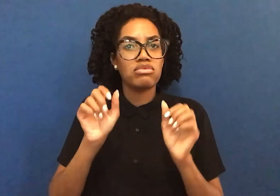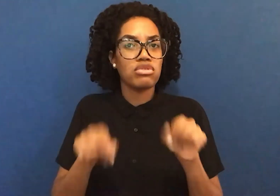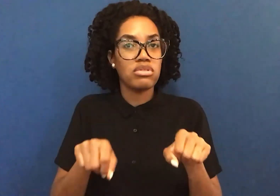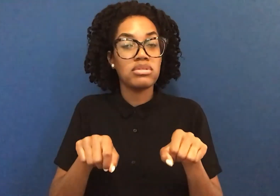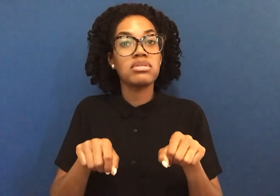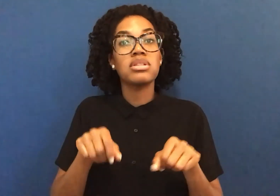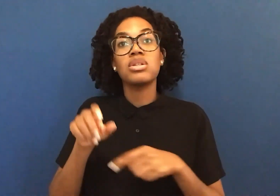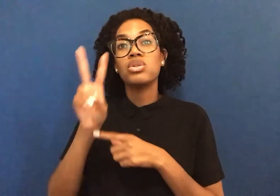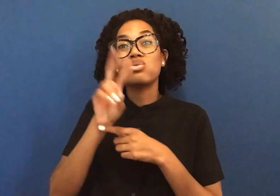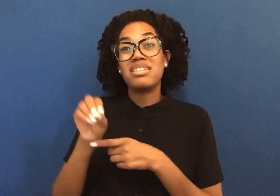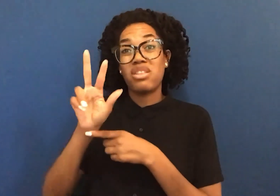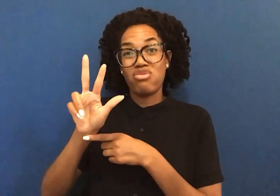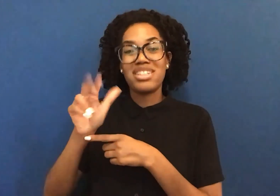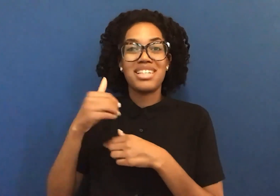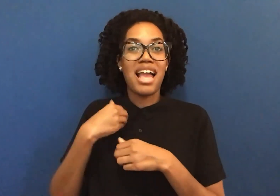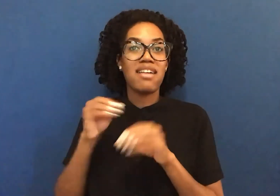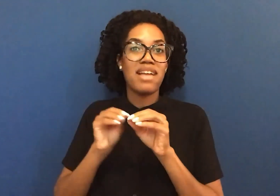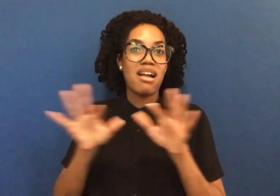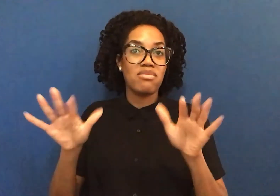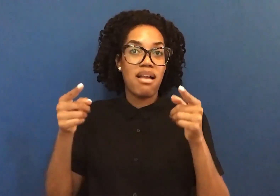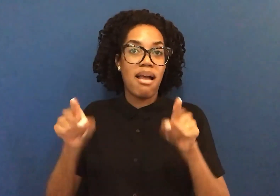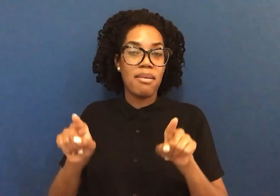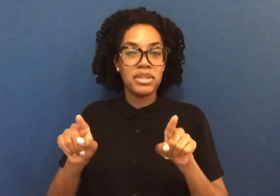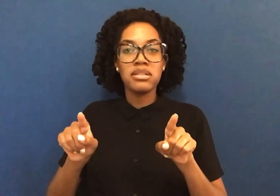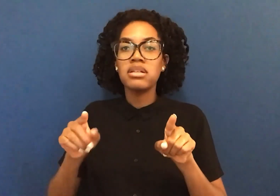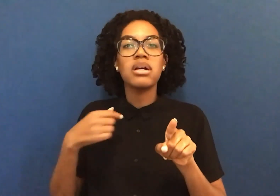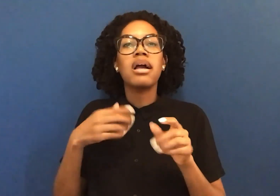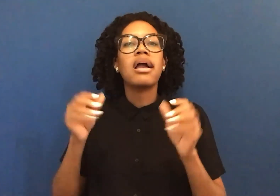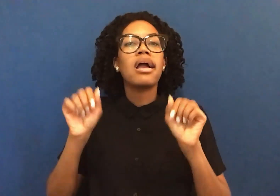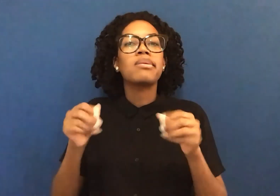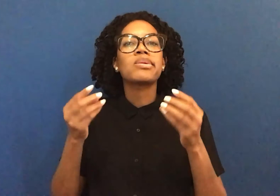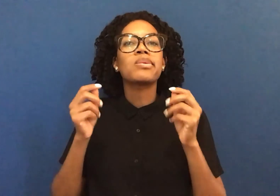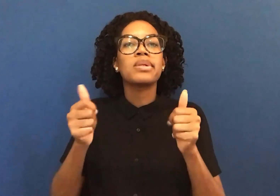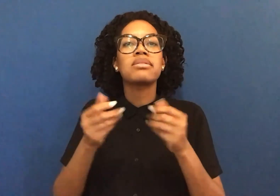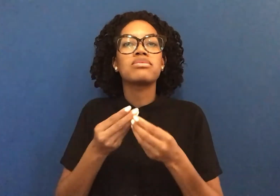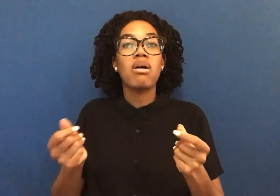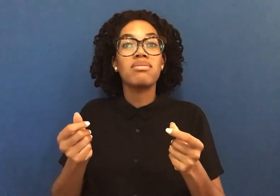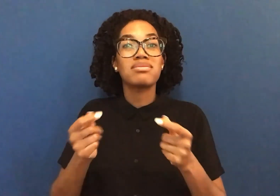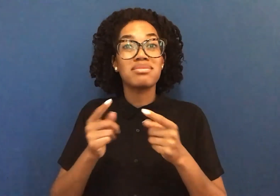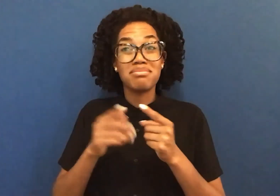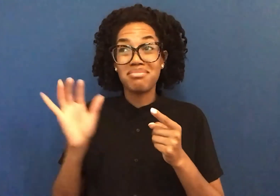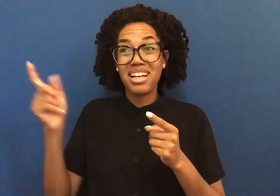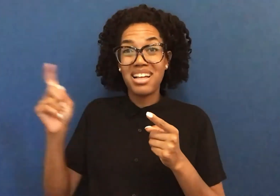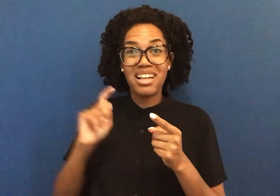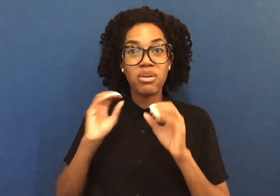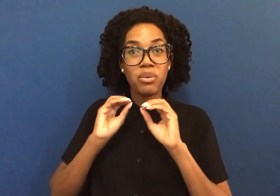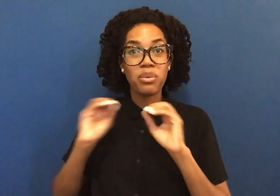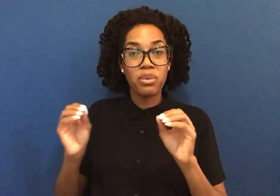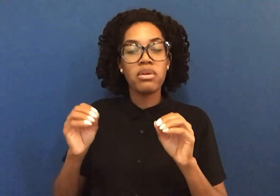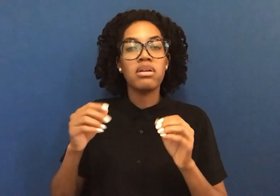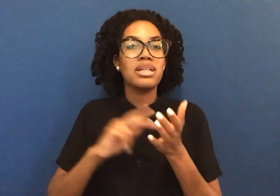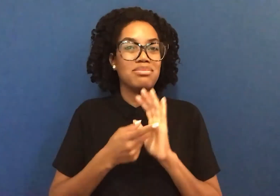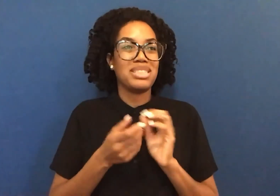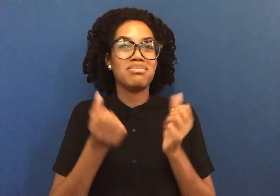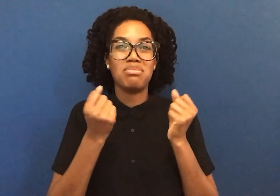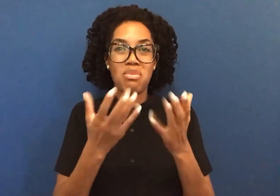had an outbreak. But instead, we now have about 22,000 people diagnosed with monkeypox in the US. We're about 40% of the